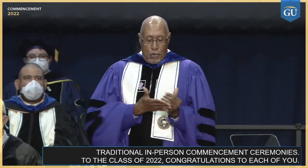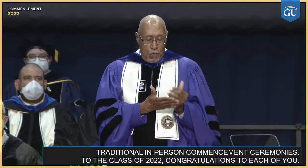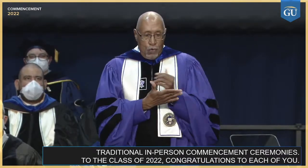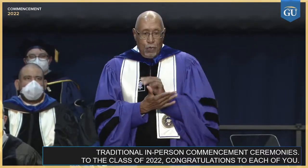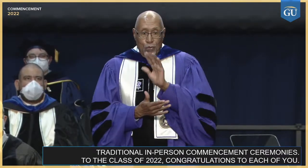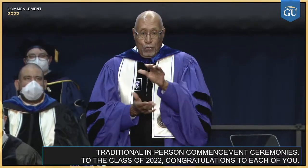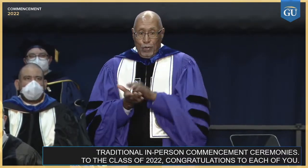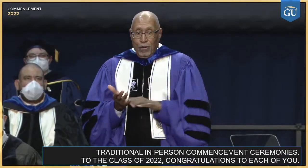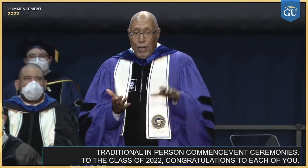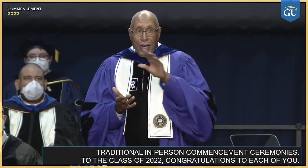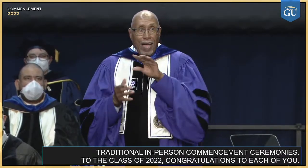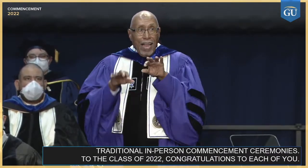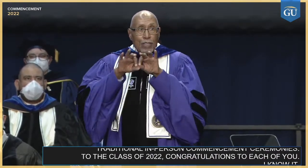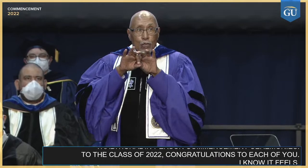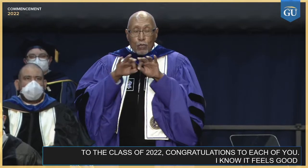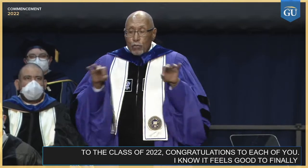finally earn your college degrees.